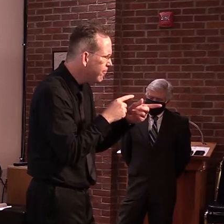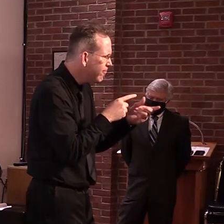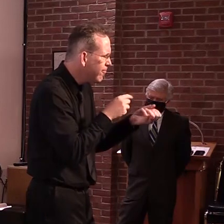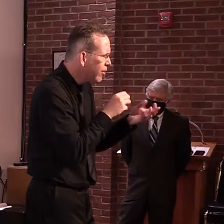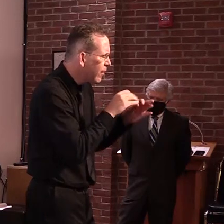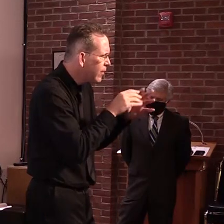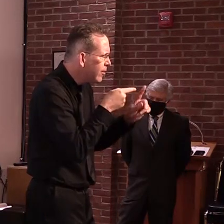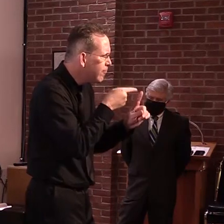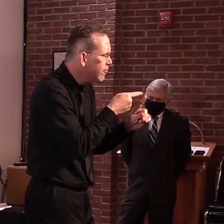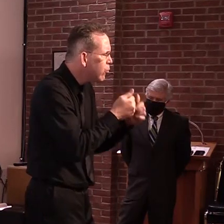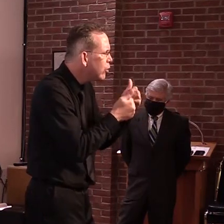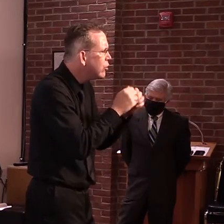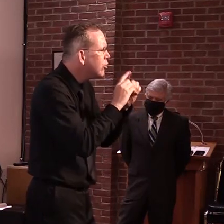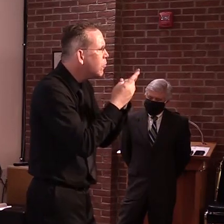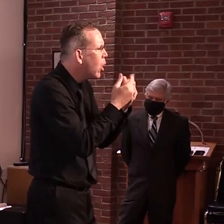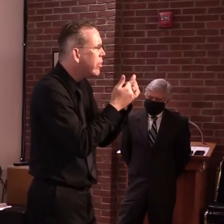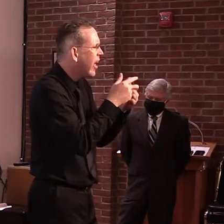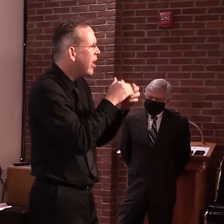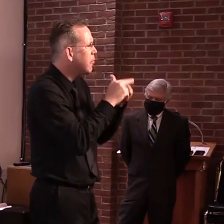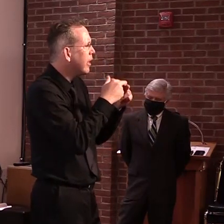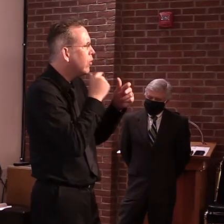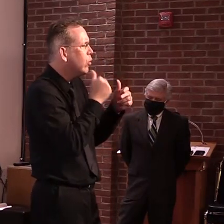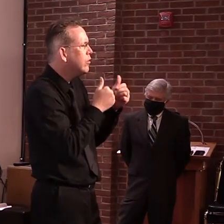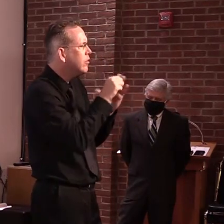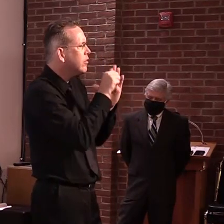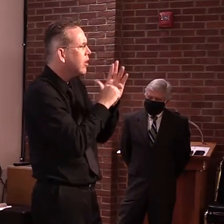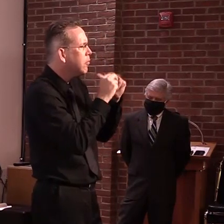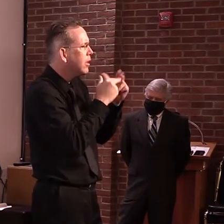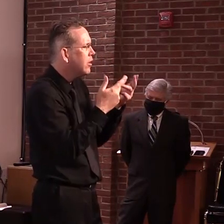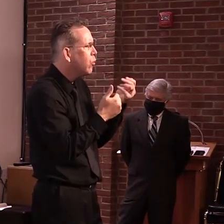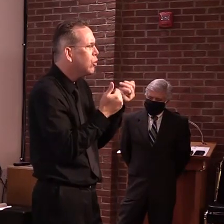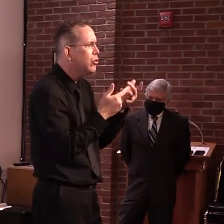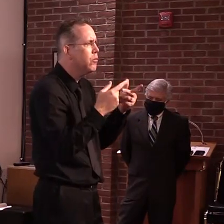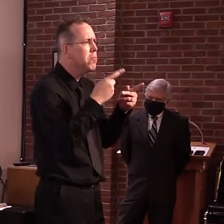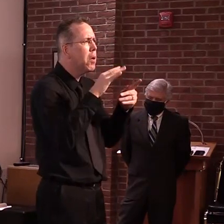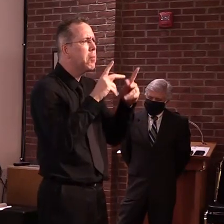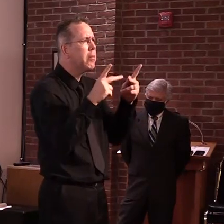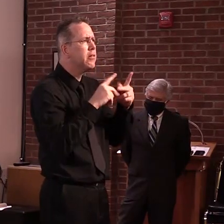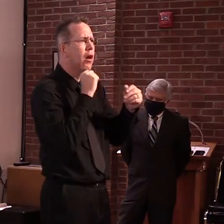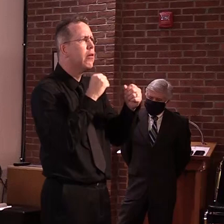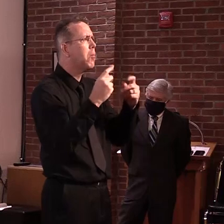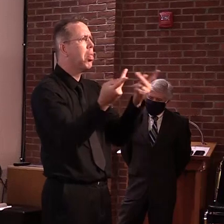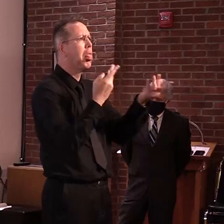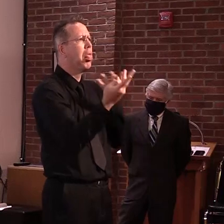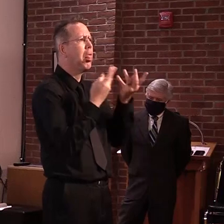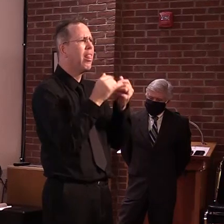concerns about their interactions with the public, because